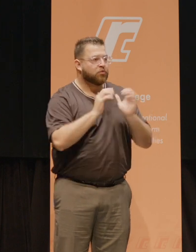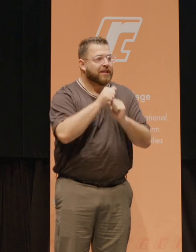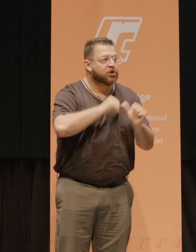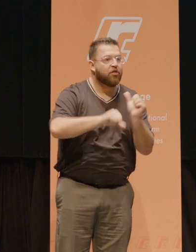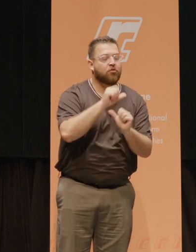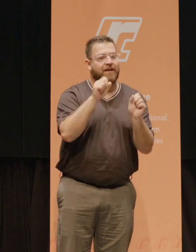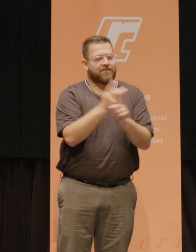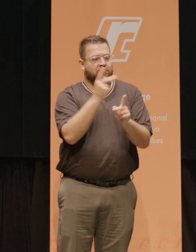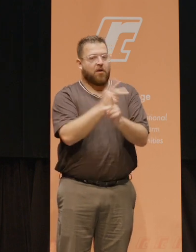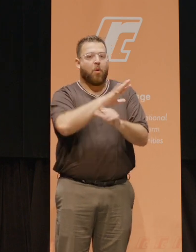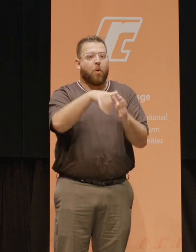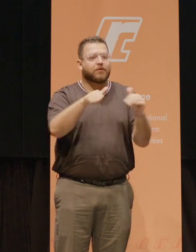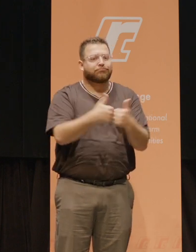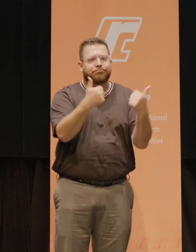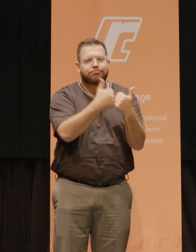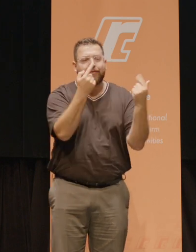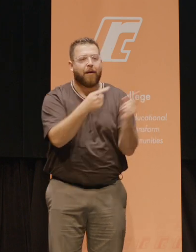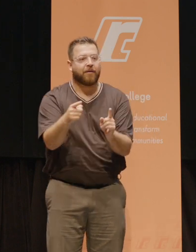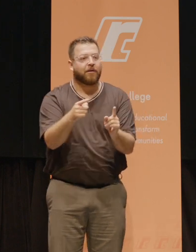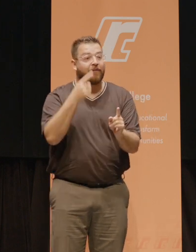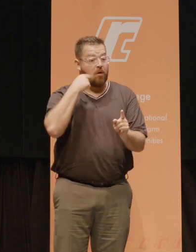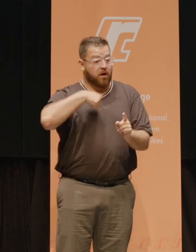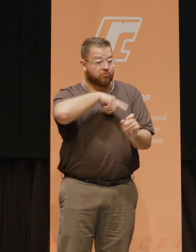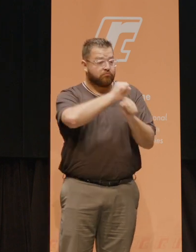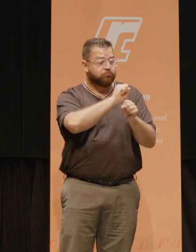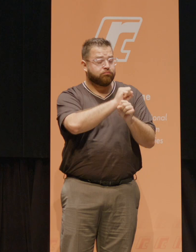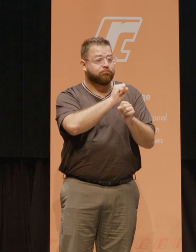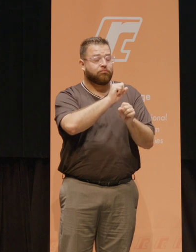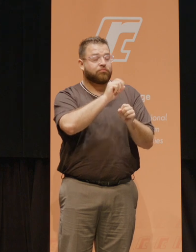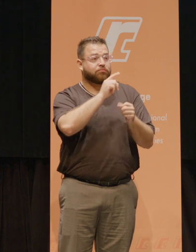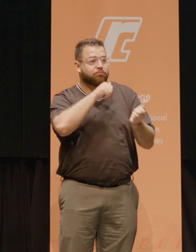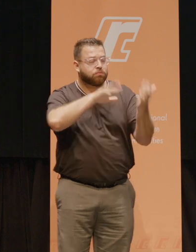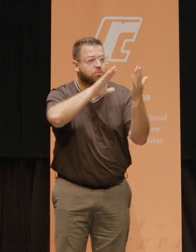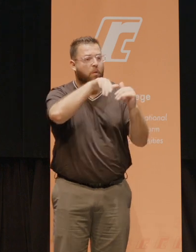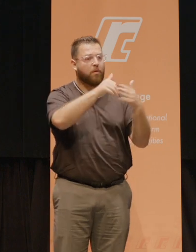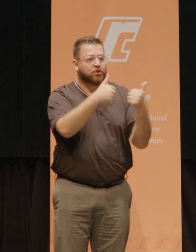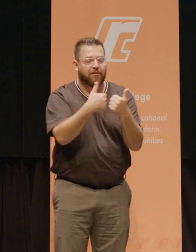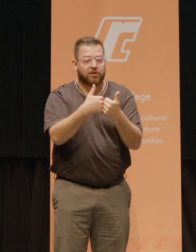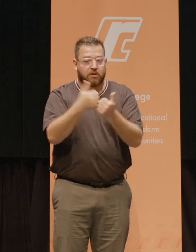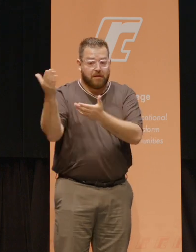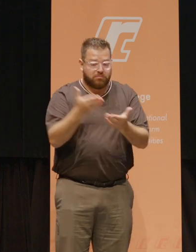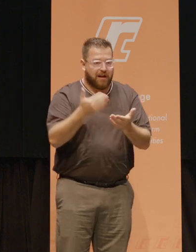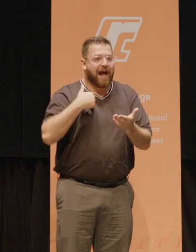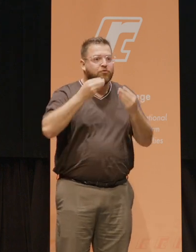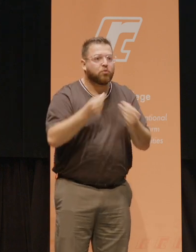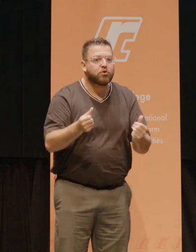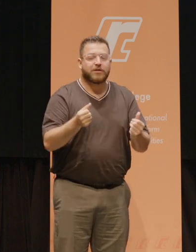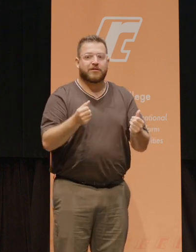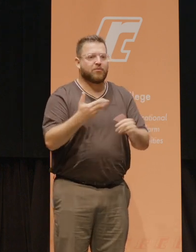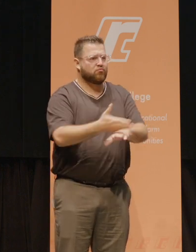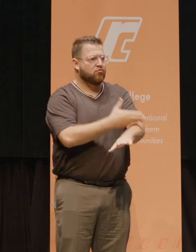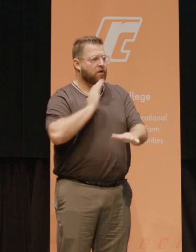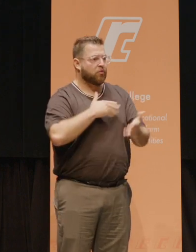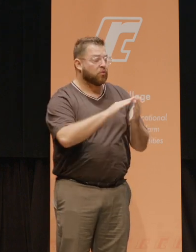the challenges that are going on. And for us to really start to address those challenges, bring the resources, bring the solutions in order for us to have a better community.